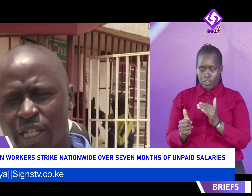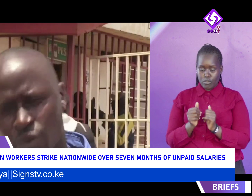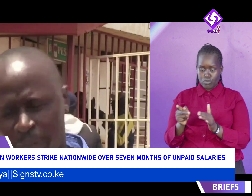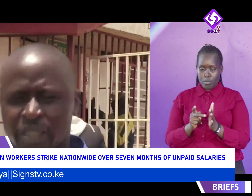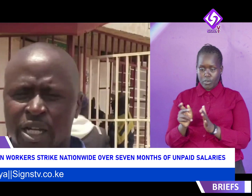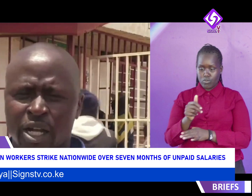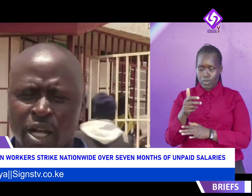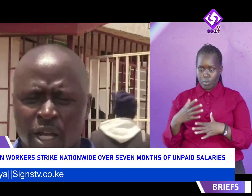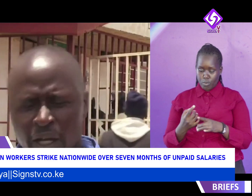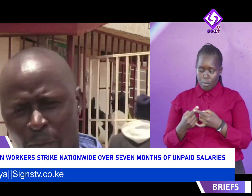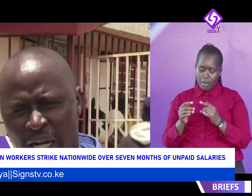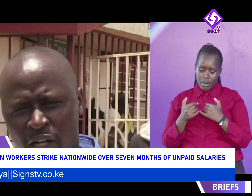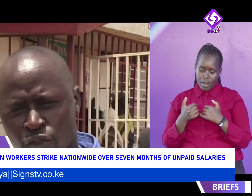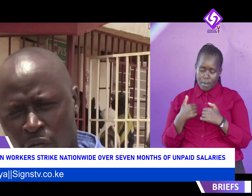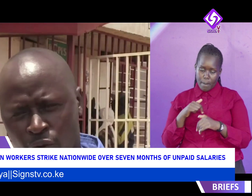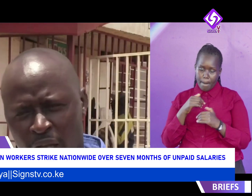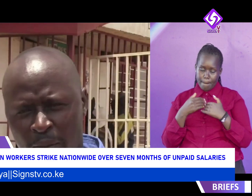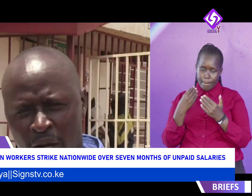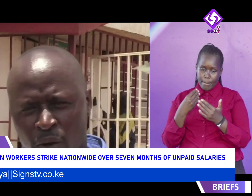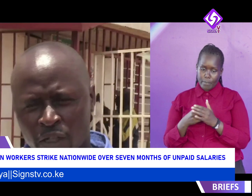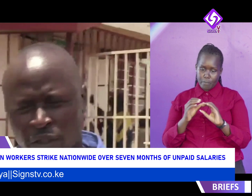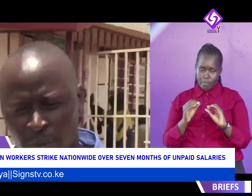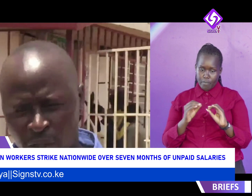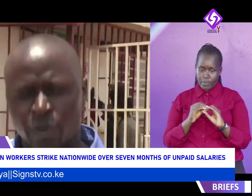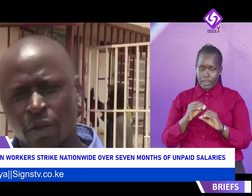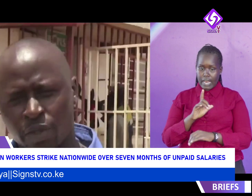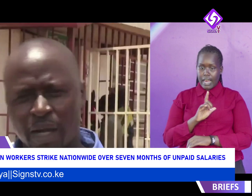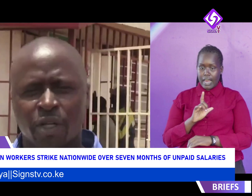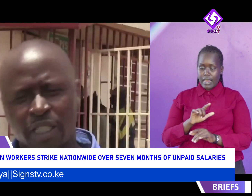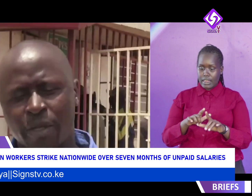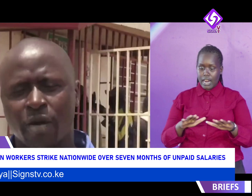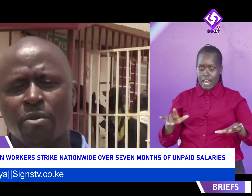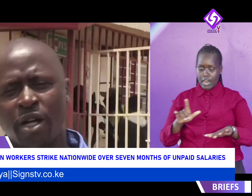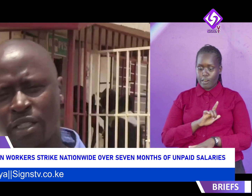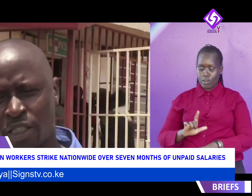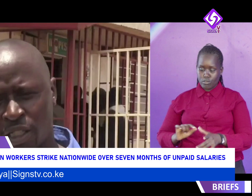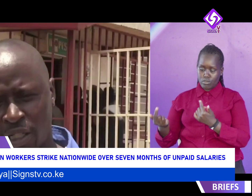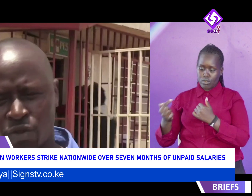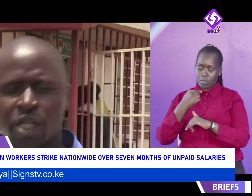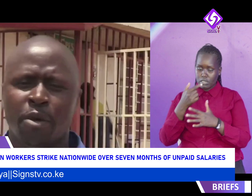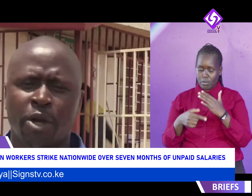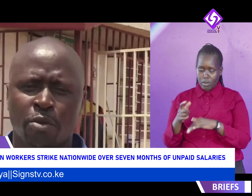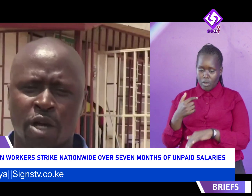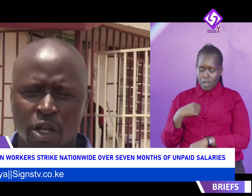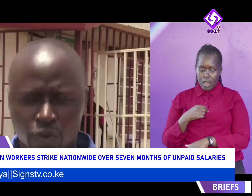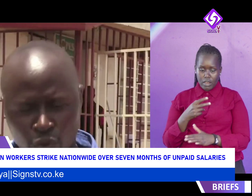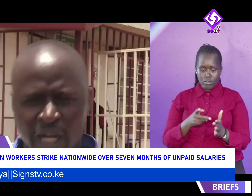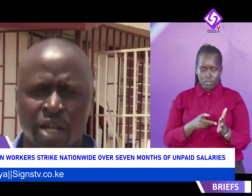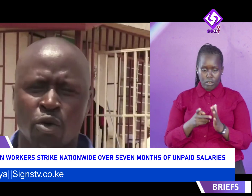hatuna pesa. Landlords wanakuja hapa, wanademand, wanakuja hapa wanasema ya kwamba sisi hatujalipa manyumba, tunalala huko